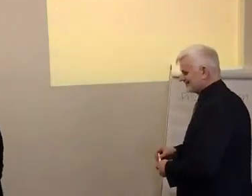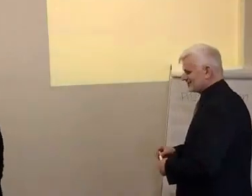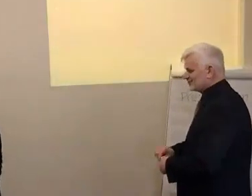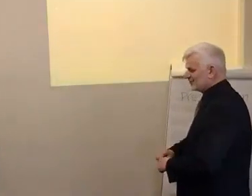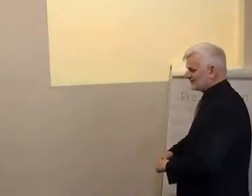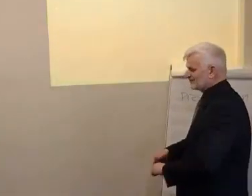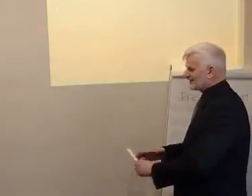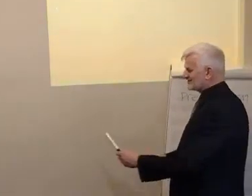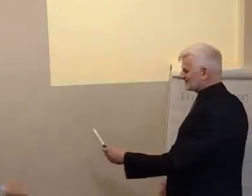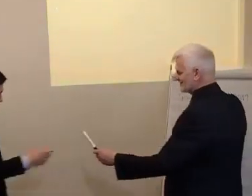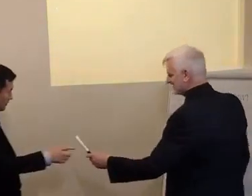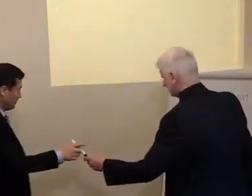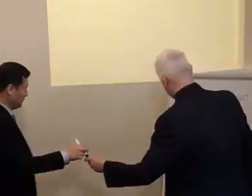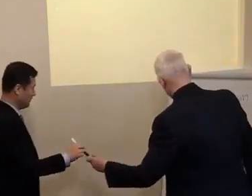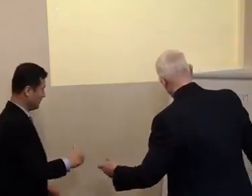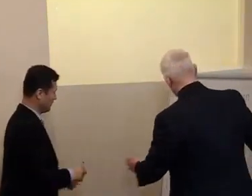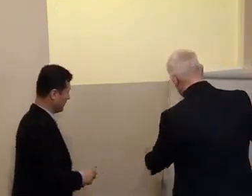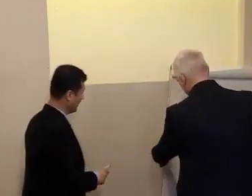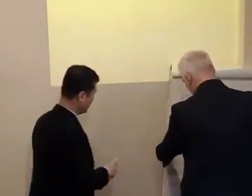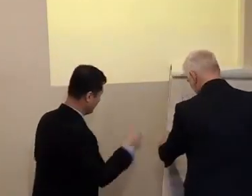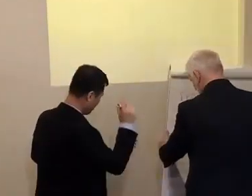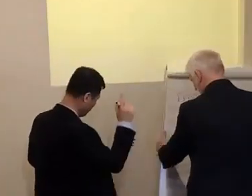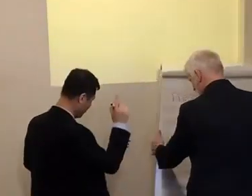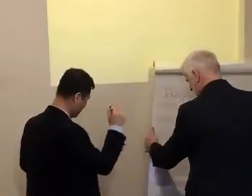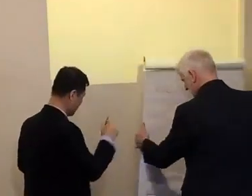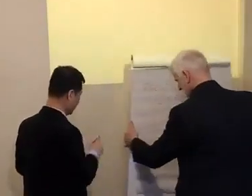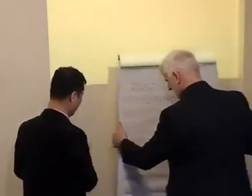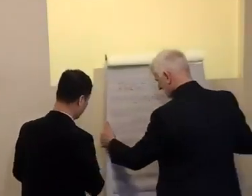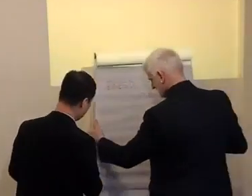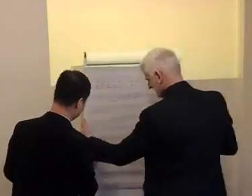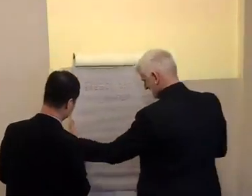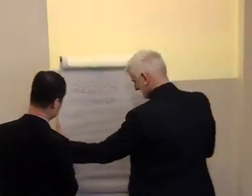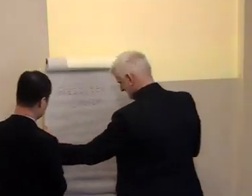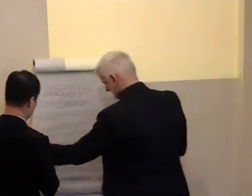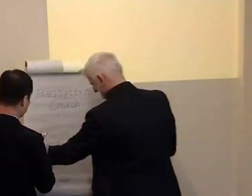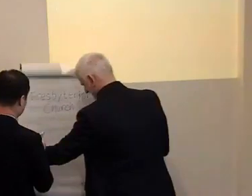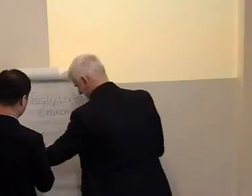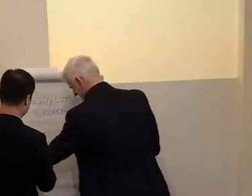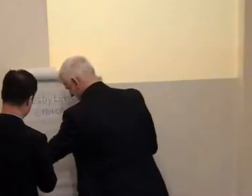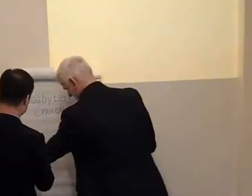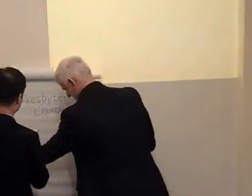You have to write this one. Yeah. What's the date? Good, good. Right?